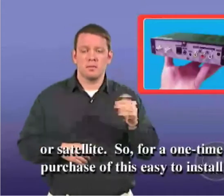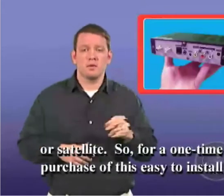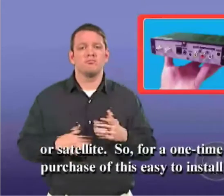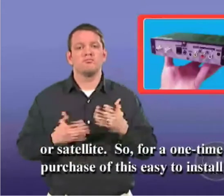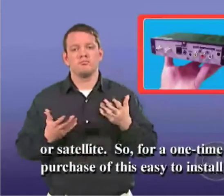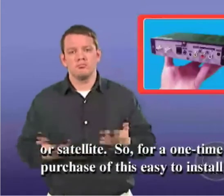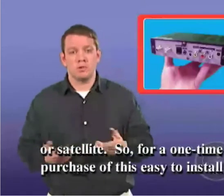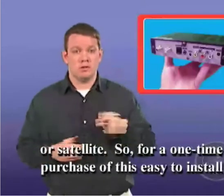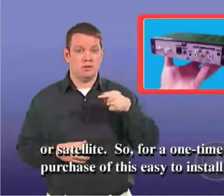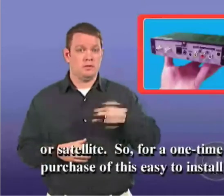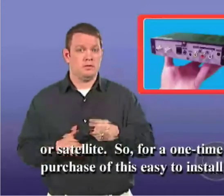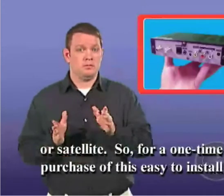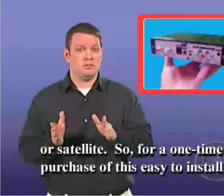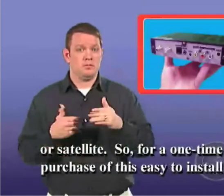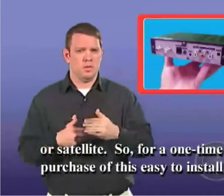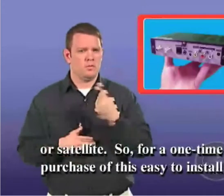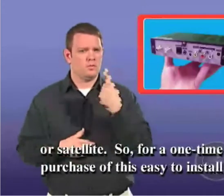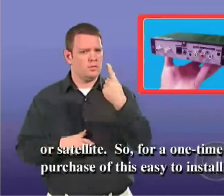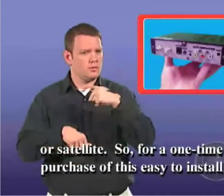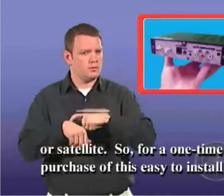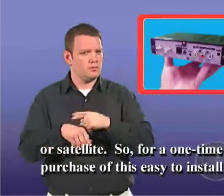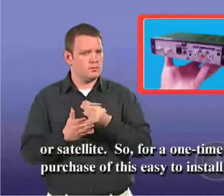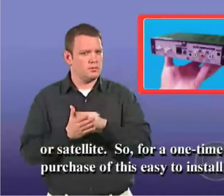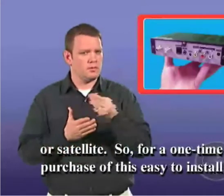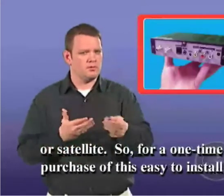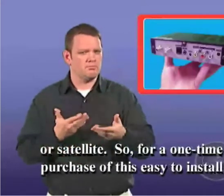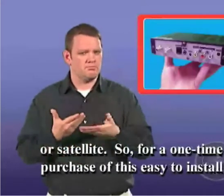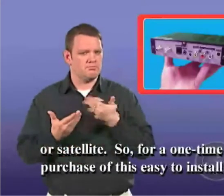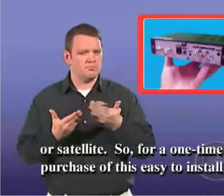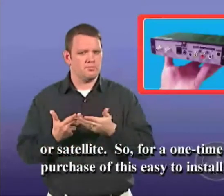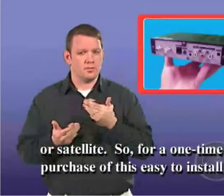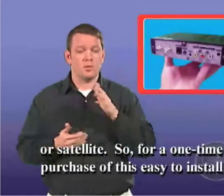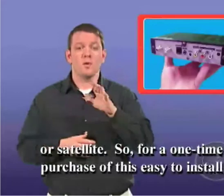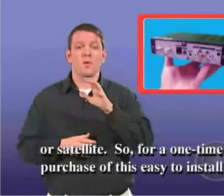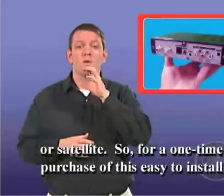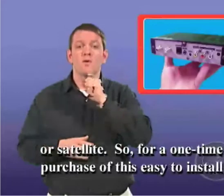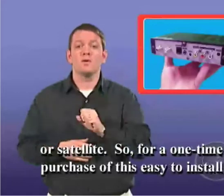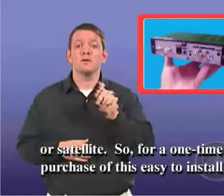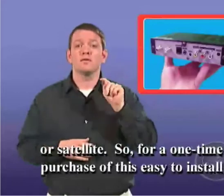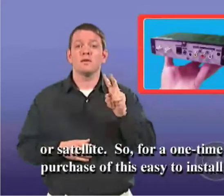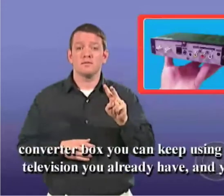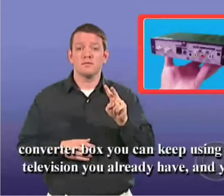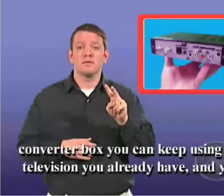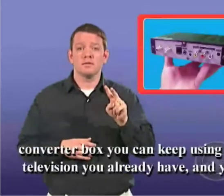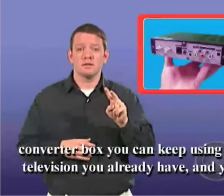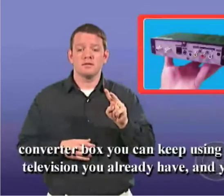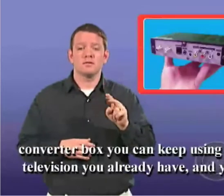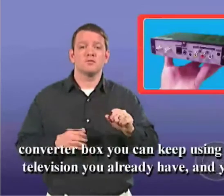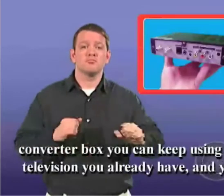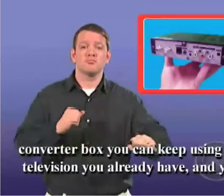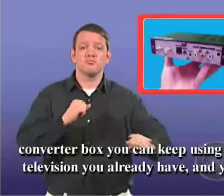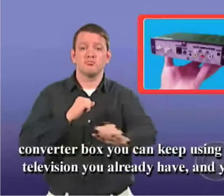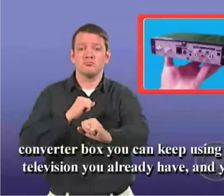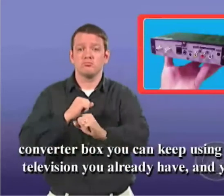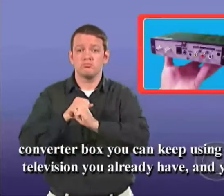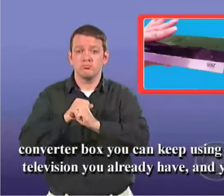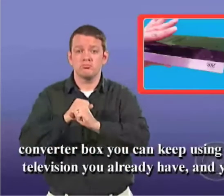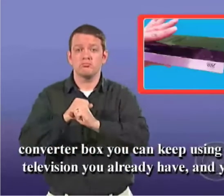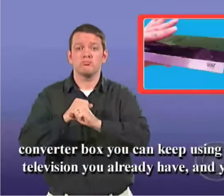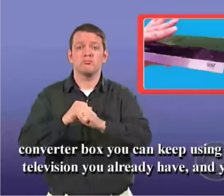satellite. So, for a one-time purchase of this easy-to-install converter box, you can keep using the television